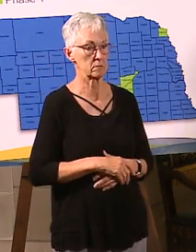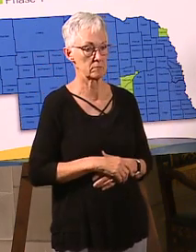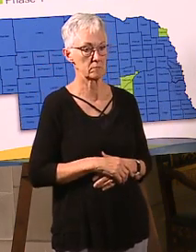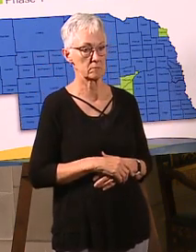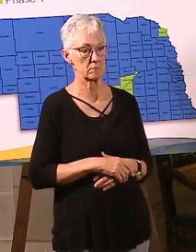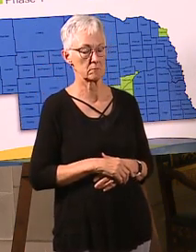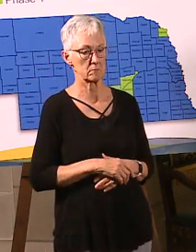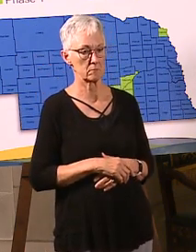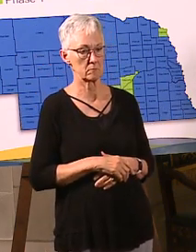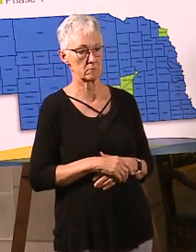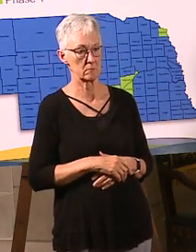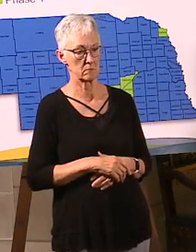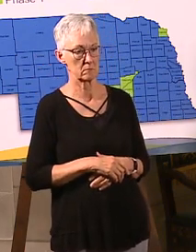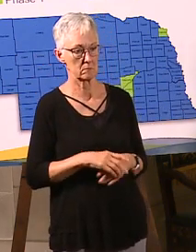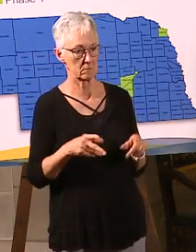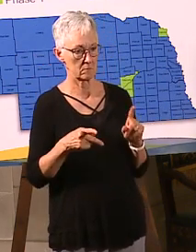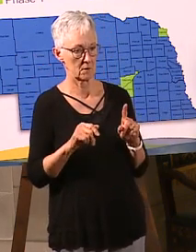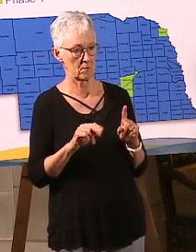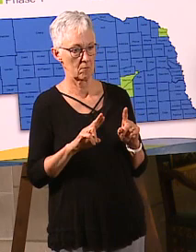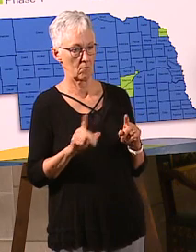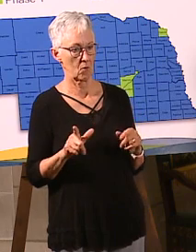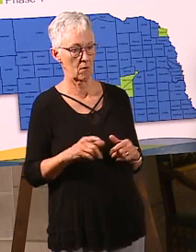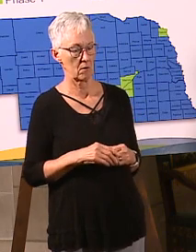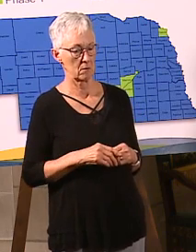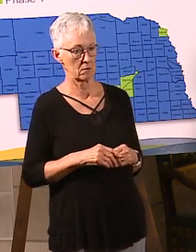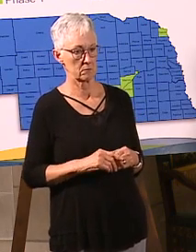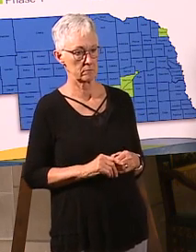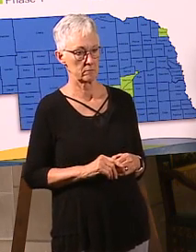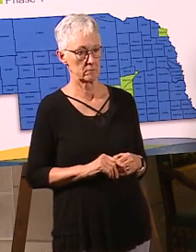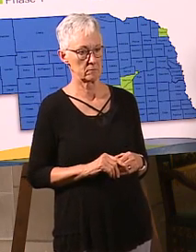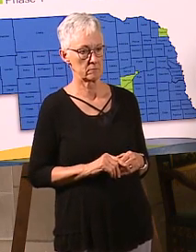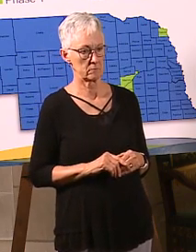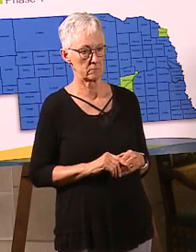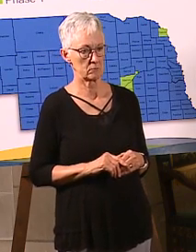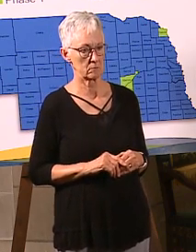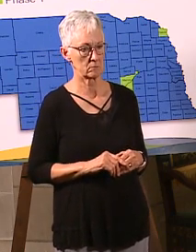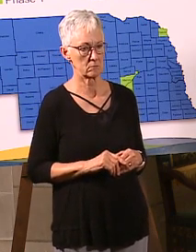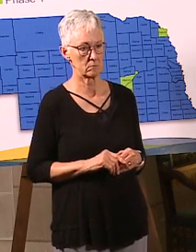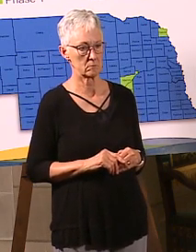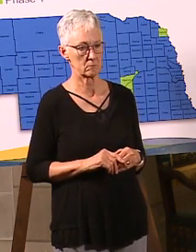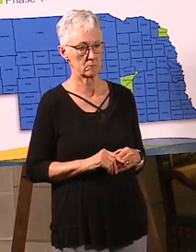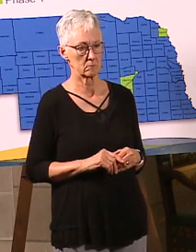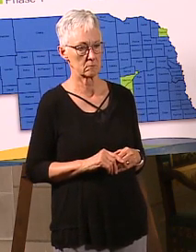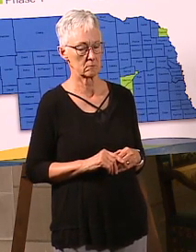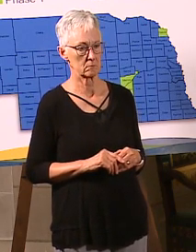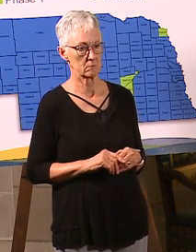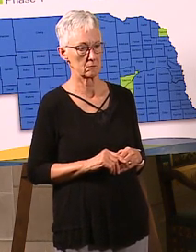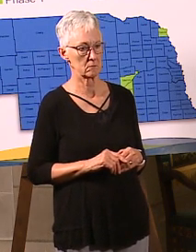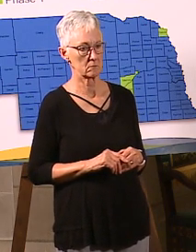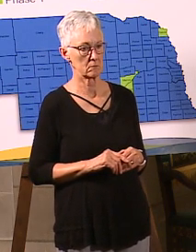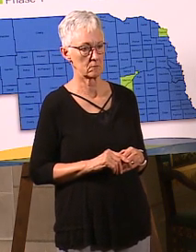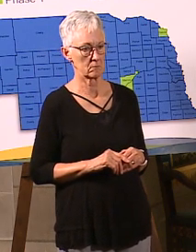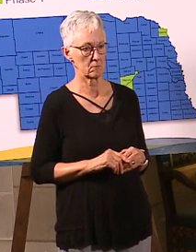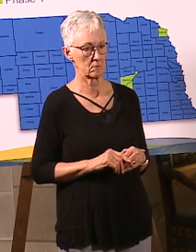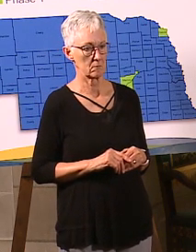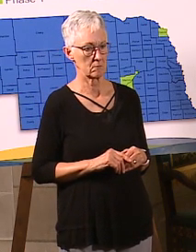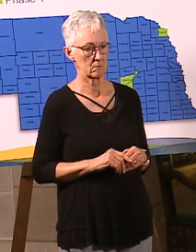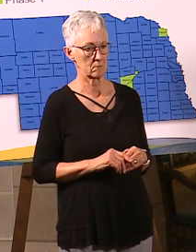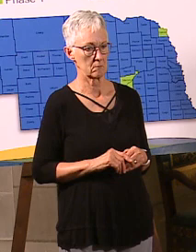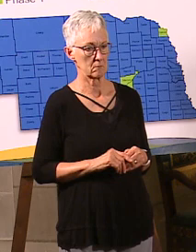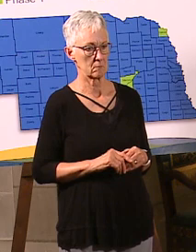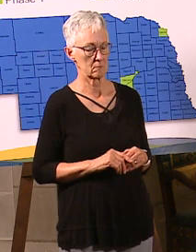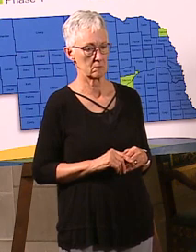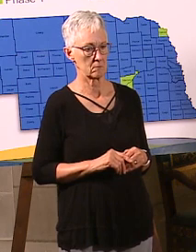Paul? Yes, a couple questions about Test Nebraska. One is, I know they had some testing at the One World Center a